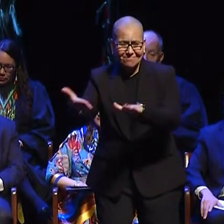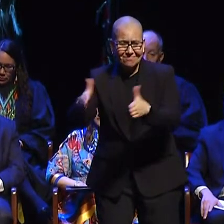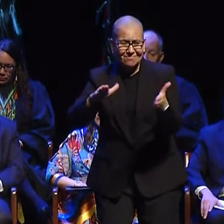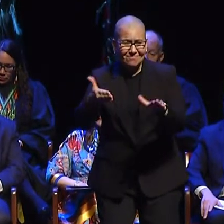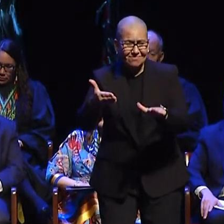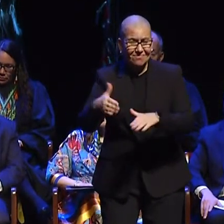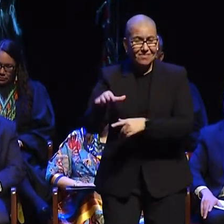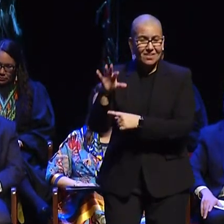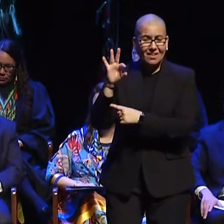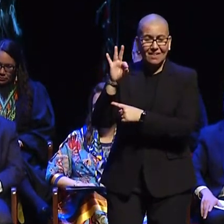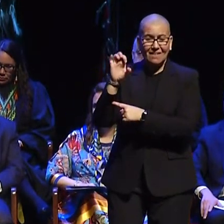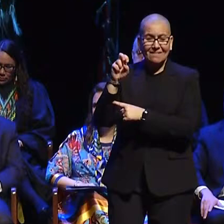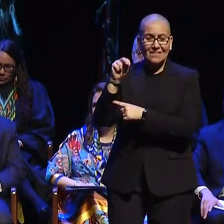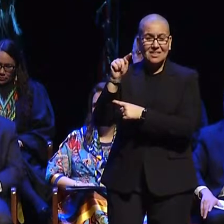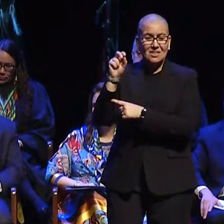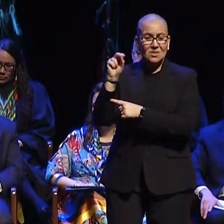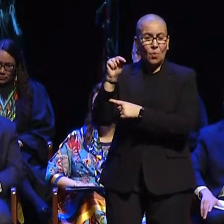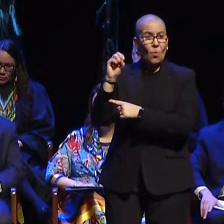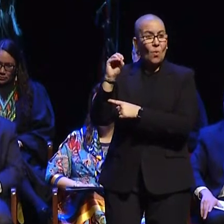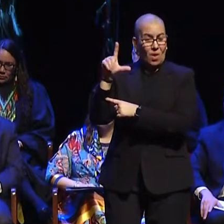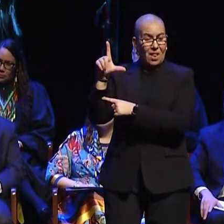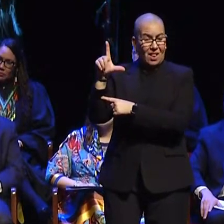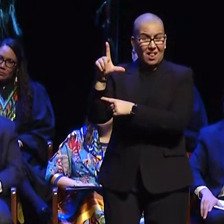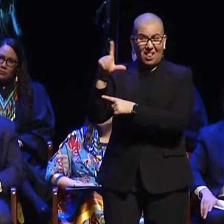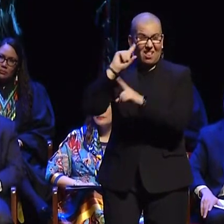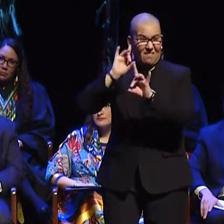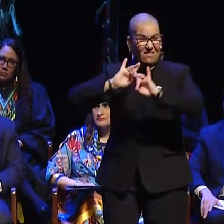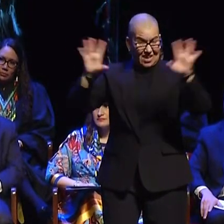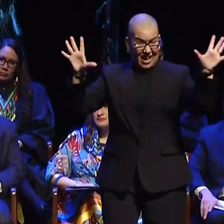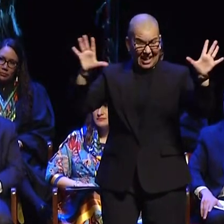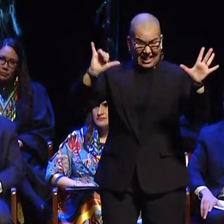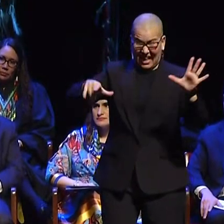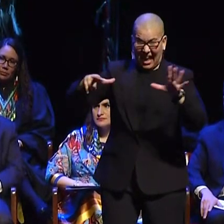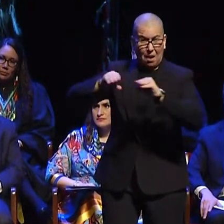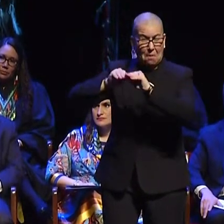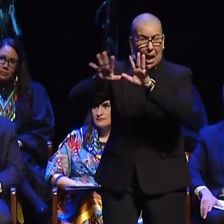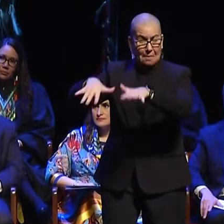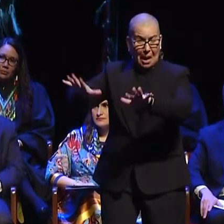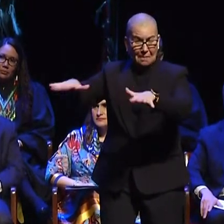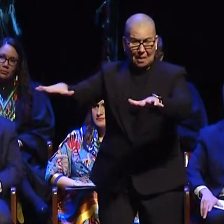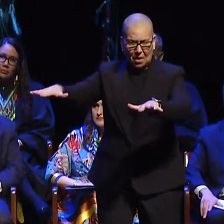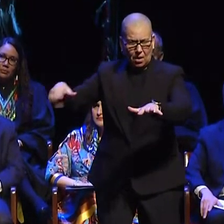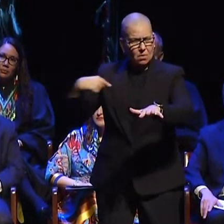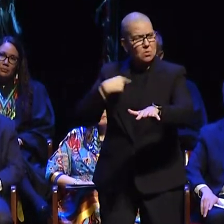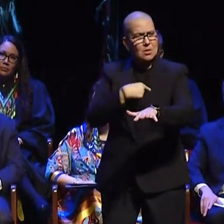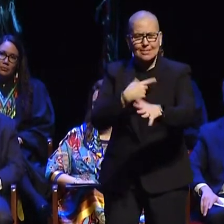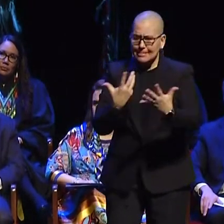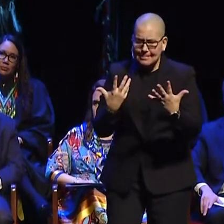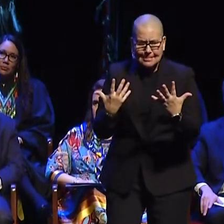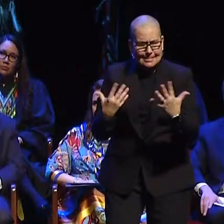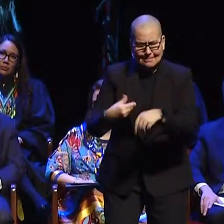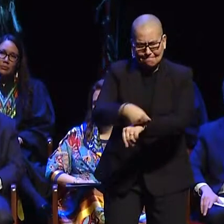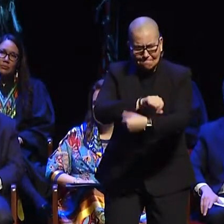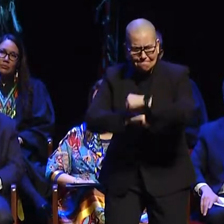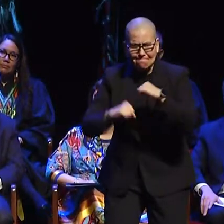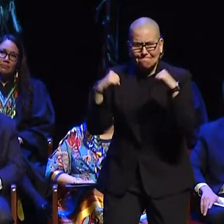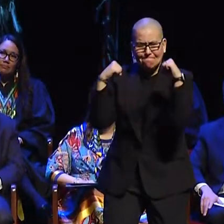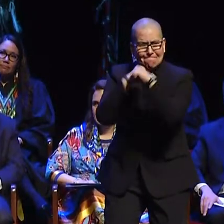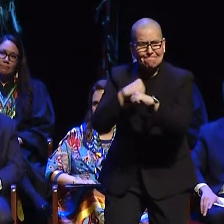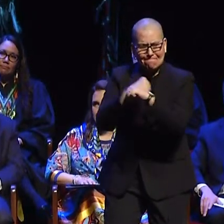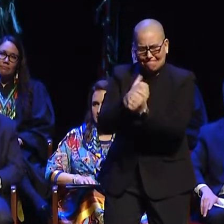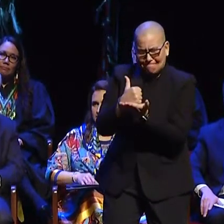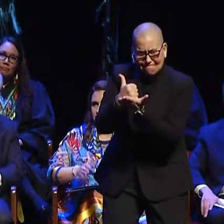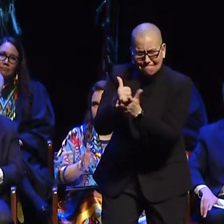is wreaking havoc. We will continue to be on the front line fighting to help Minnesotans get the resources they need to be well